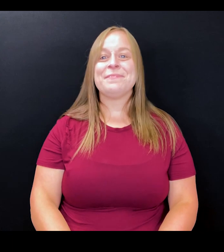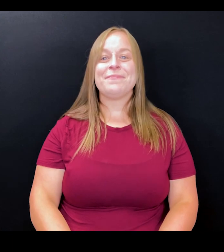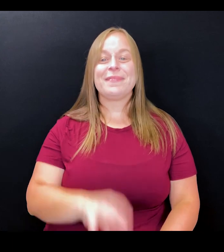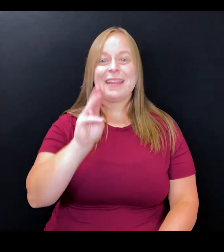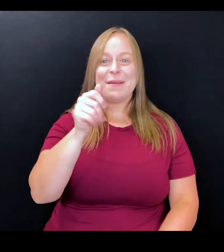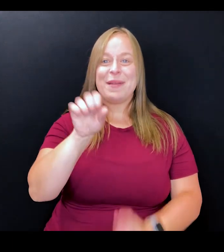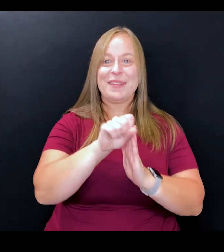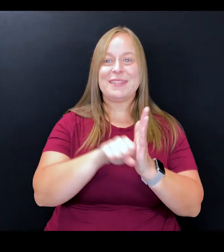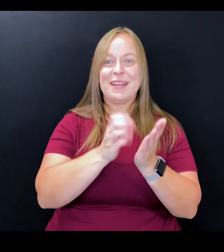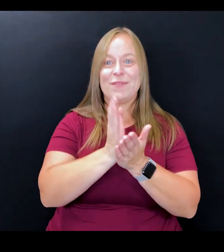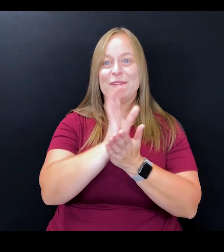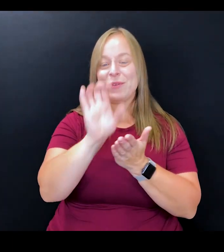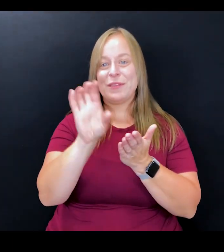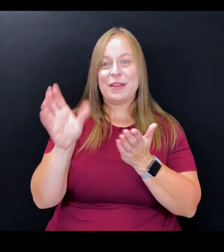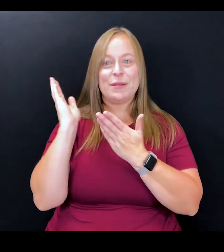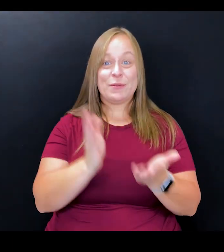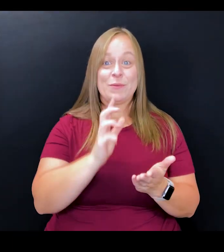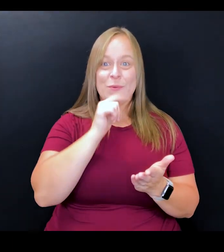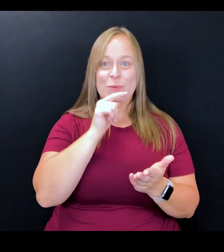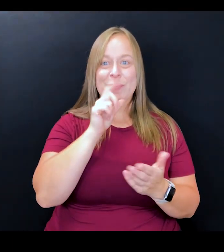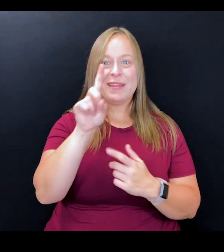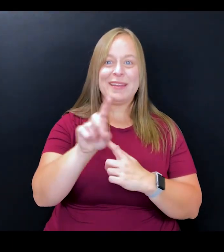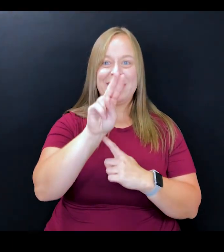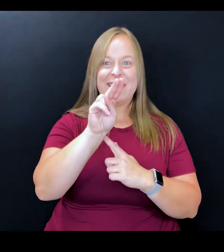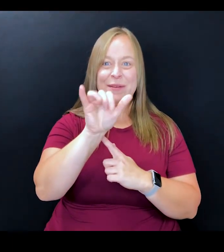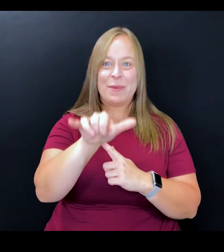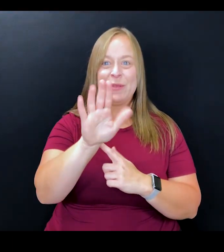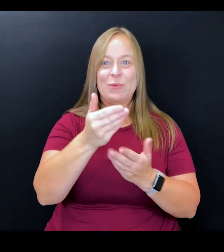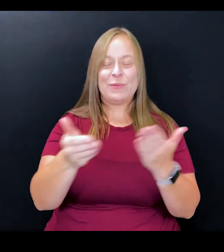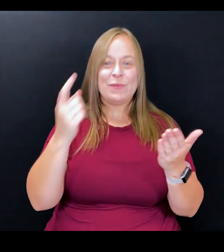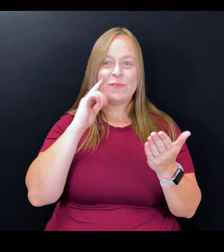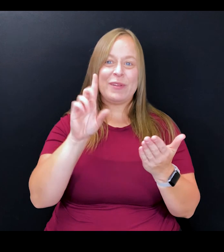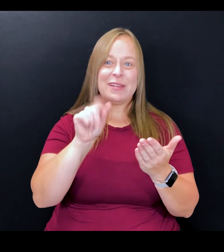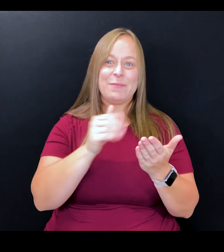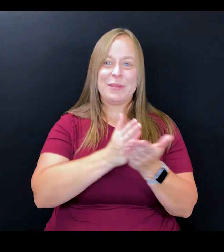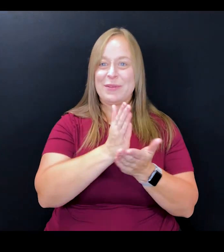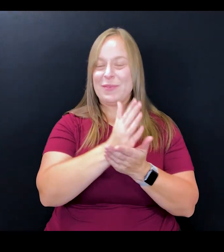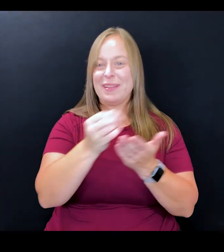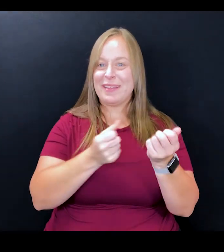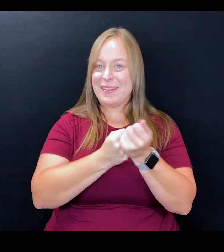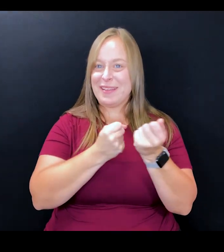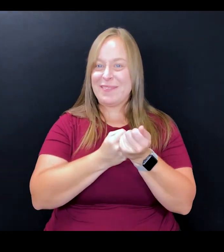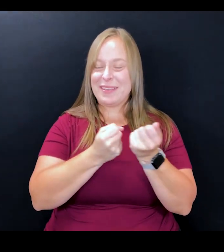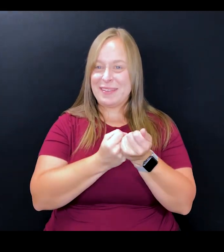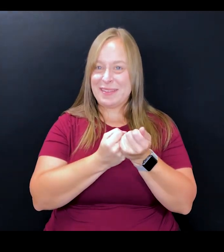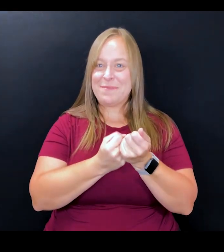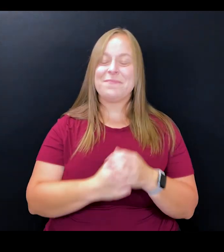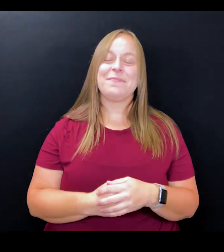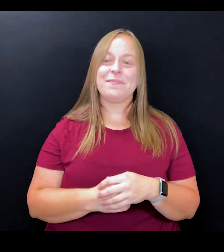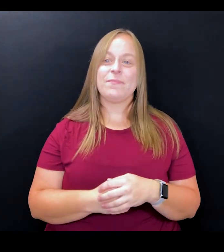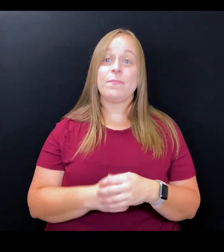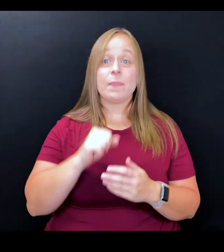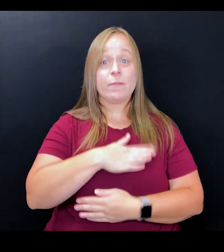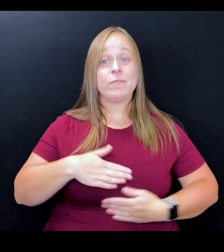Empire State of Rights Closed Captioned has been brought to you by Disability Rights New York, your source for disability rights and